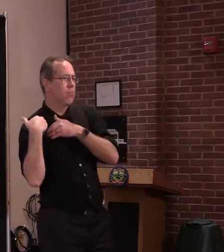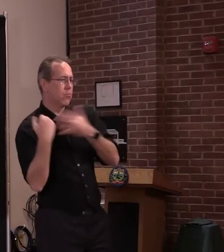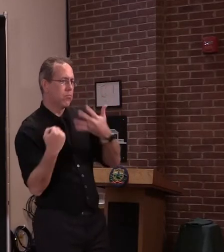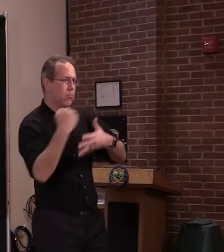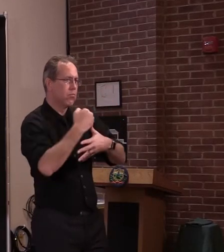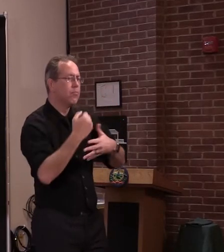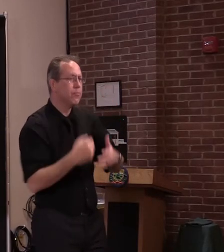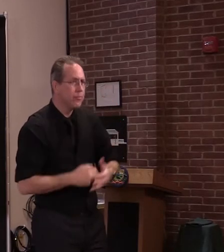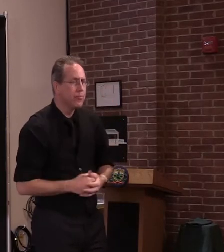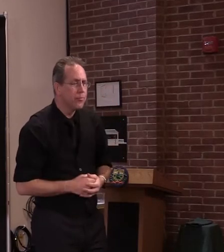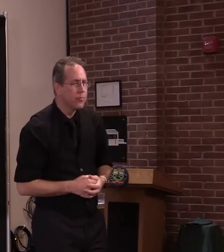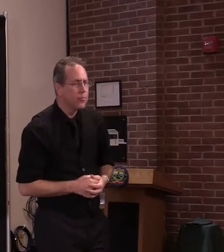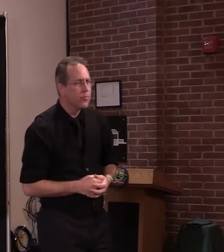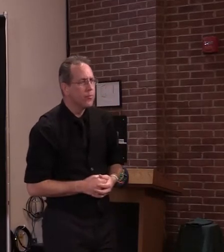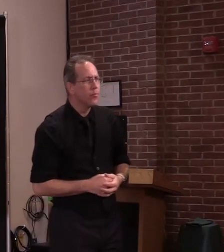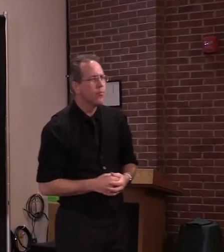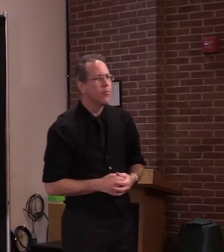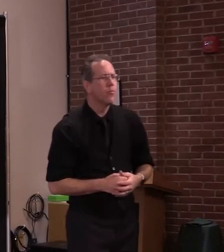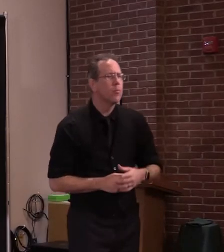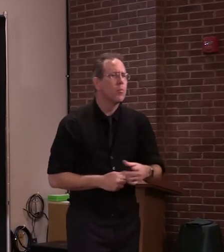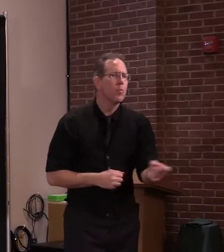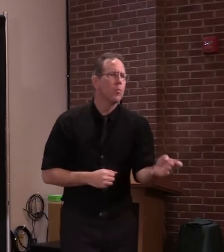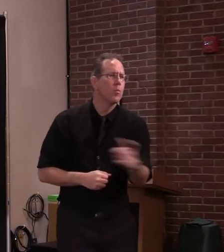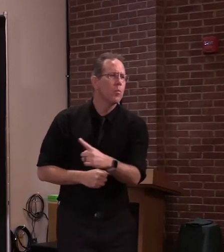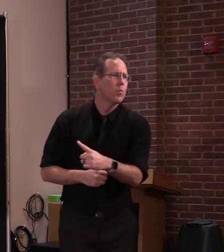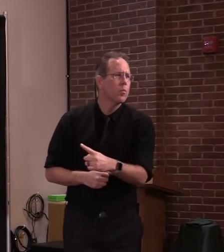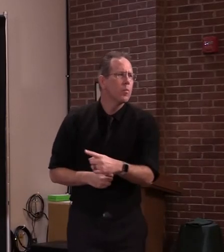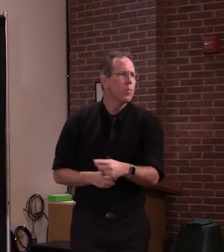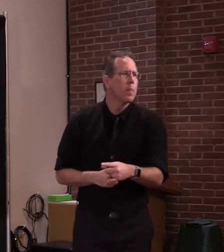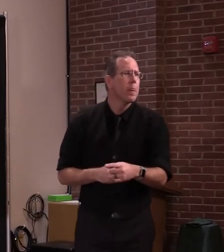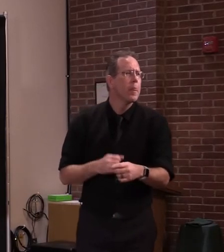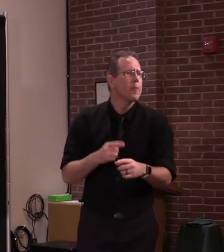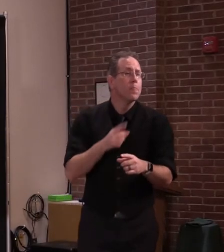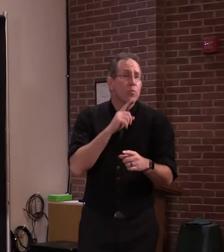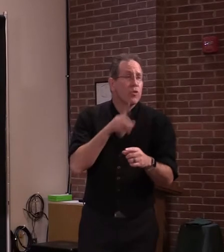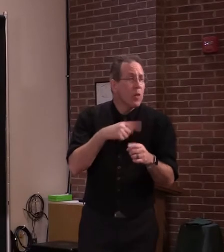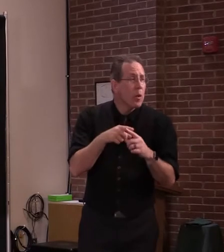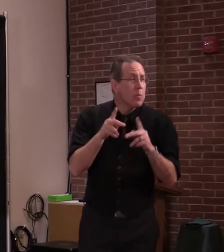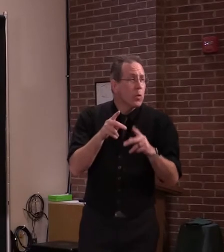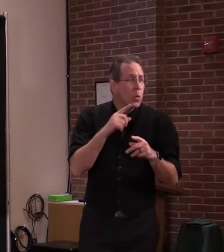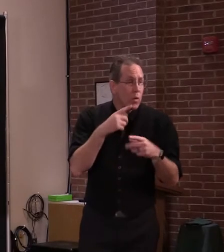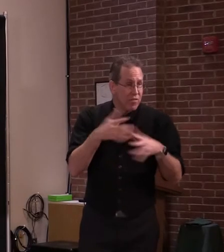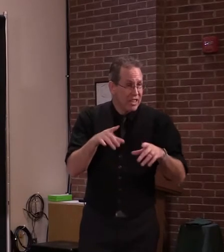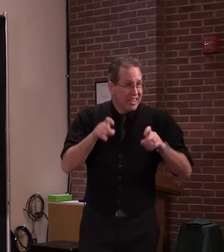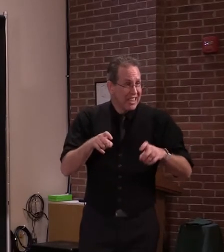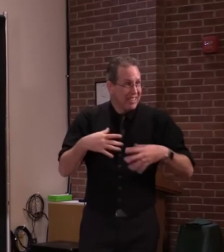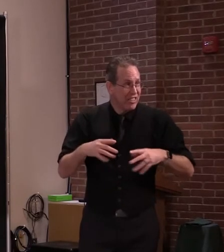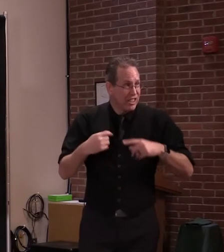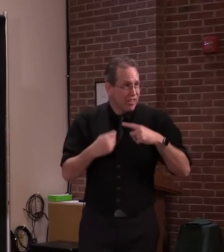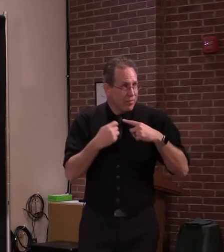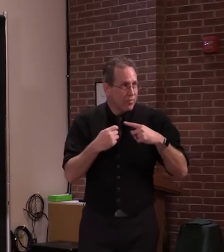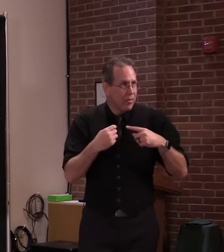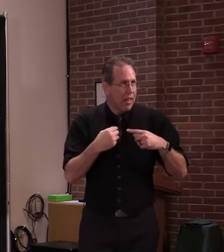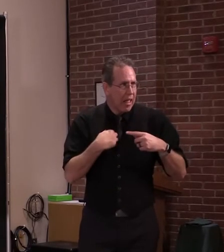Okay, so you're talking about the people who have actually been tested and are at higher risk, not reaching out to